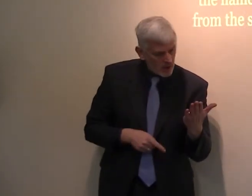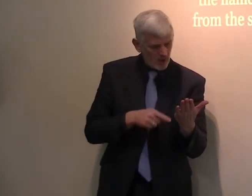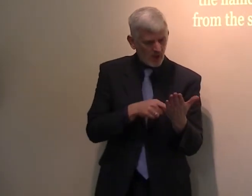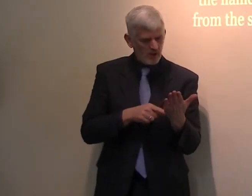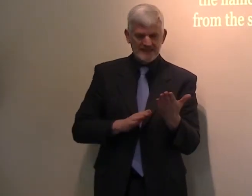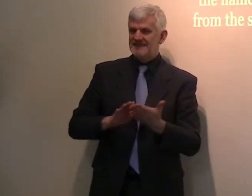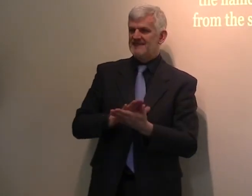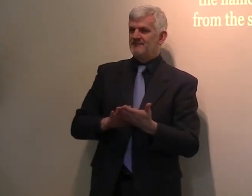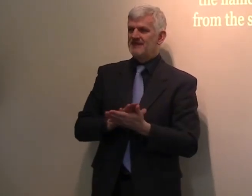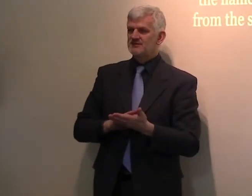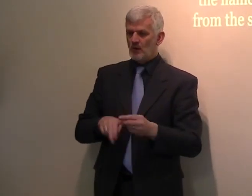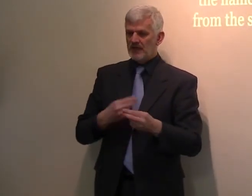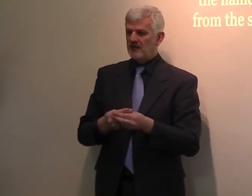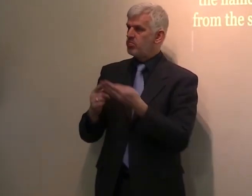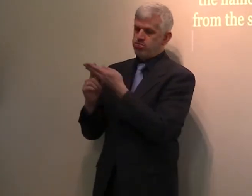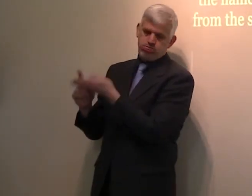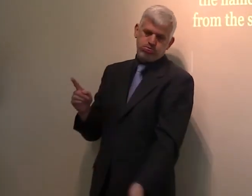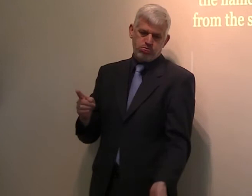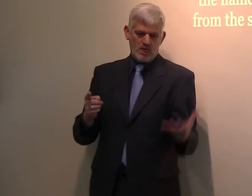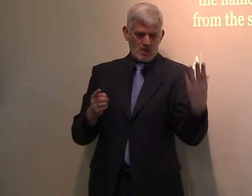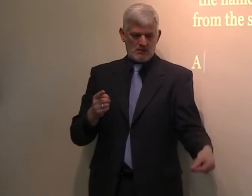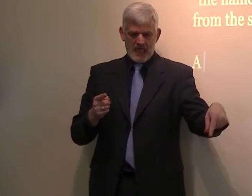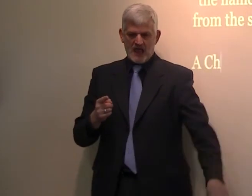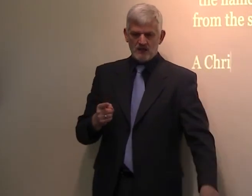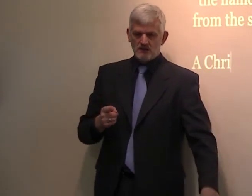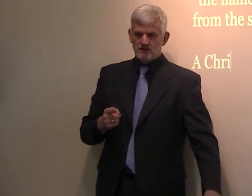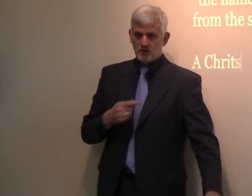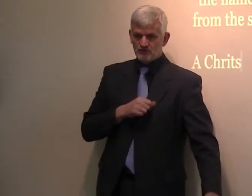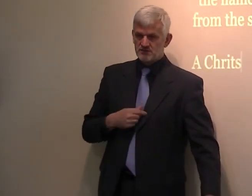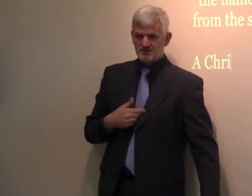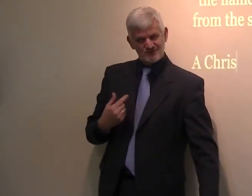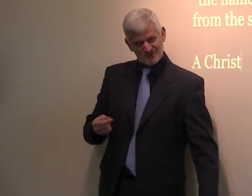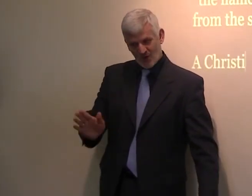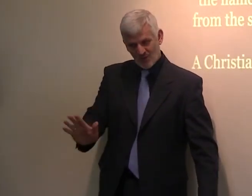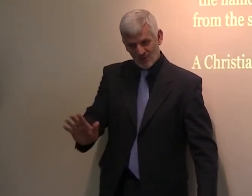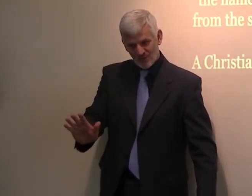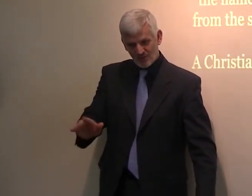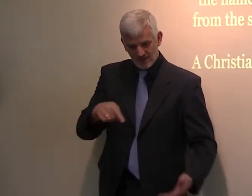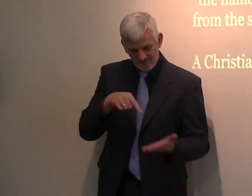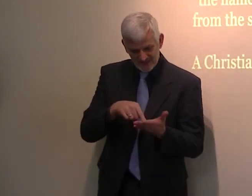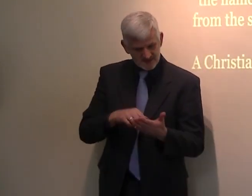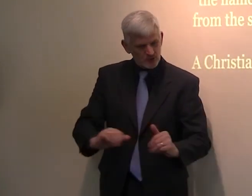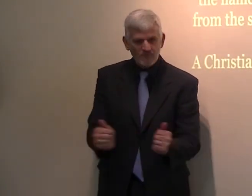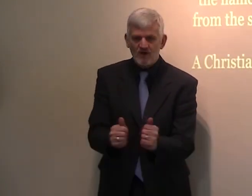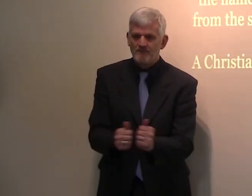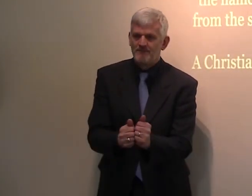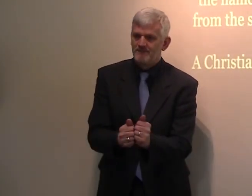salvation. No, this is not about salvation. It's not a warning. This is actually a confirmation the Lord is making that he